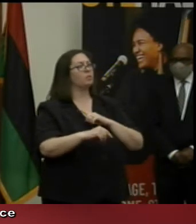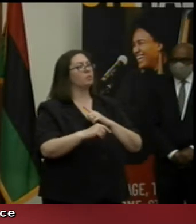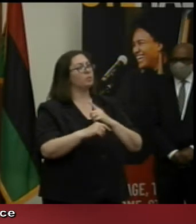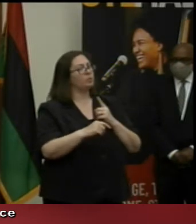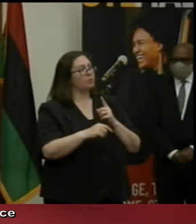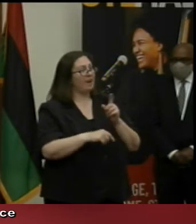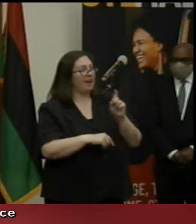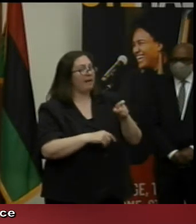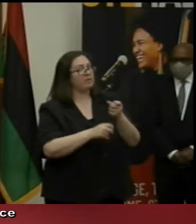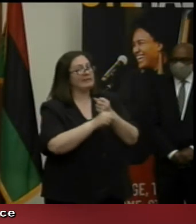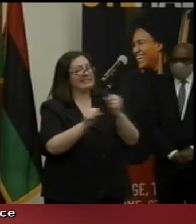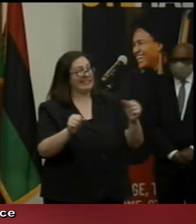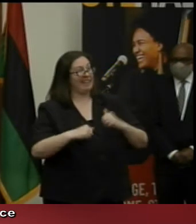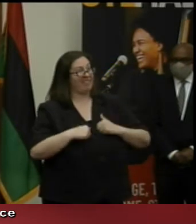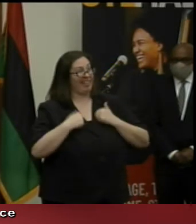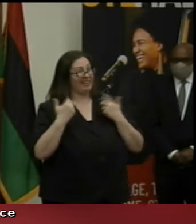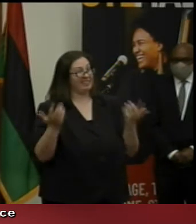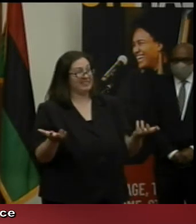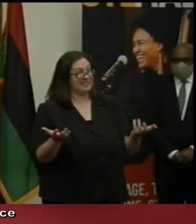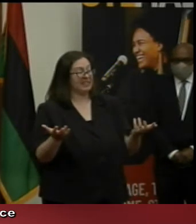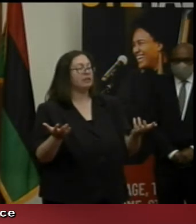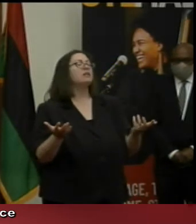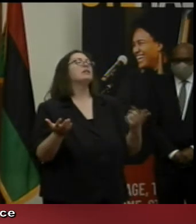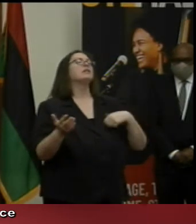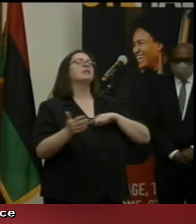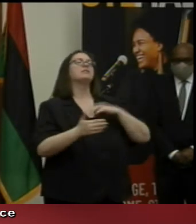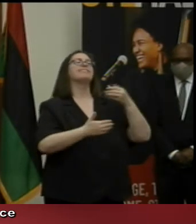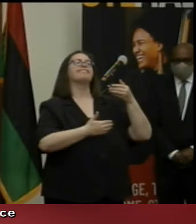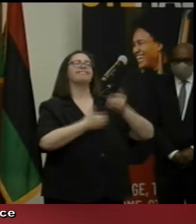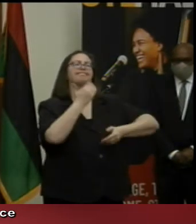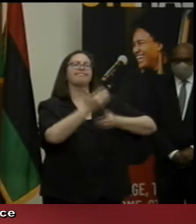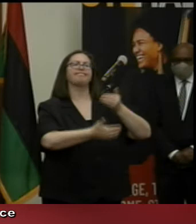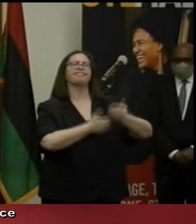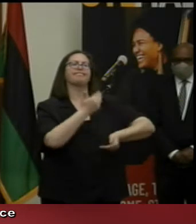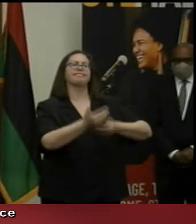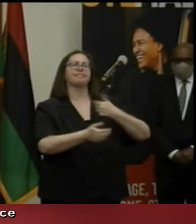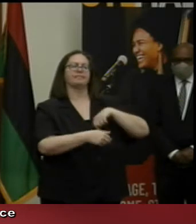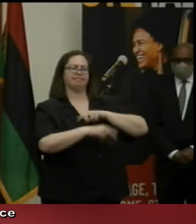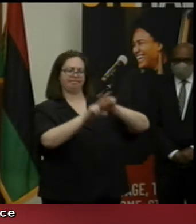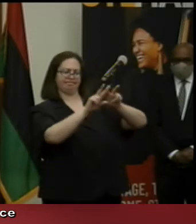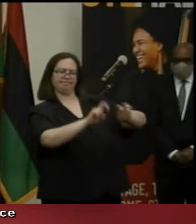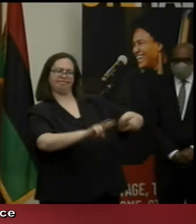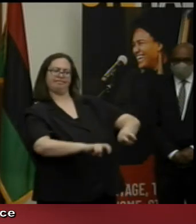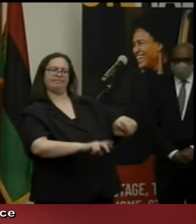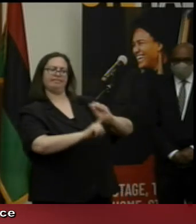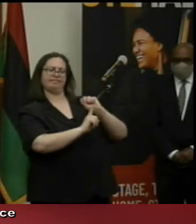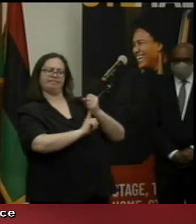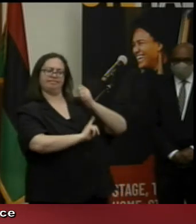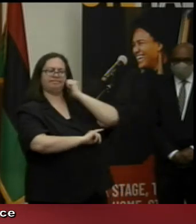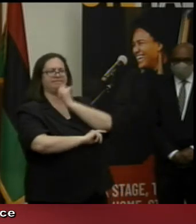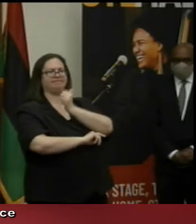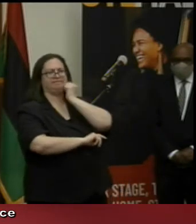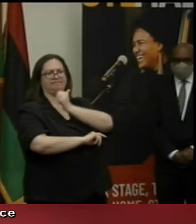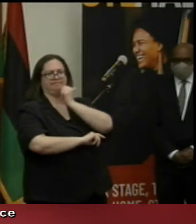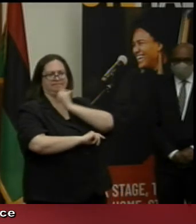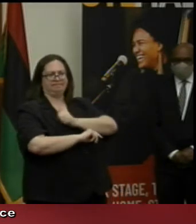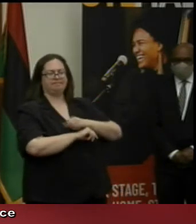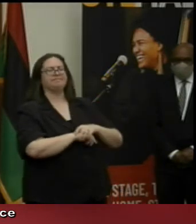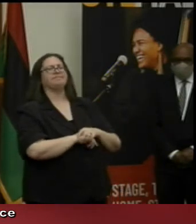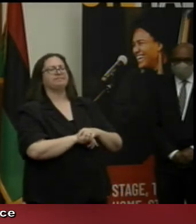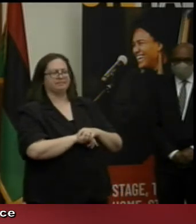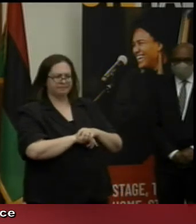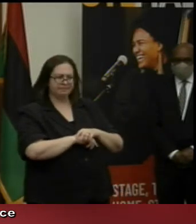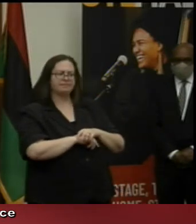lives. And so as we move forward, we'll continue to evaluate the situation on a daily basis. We'll continue